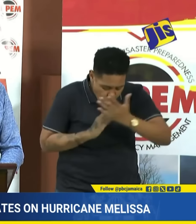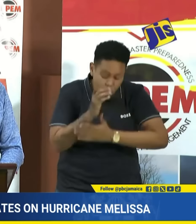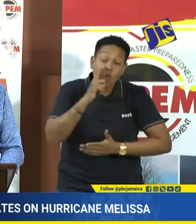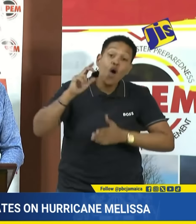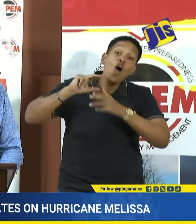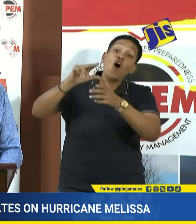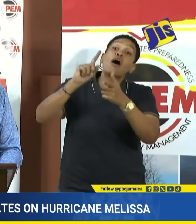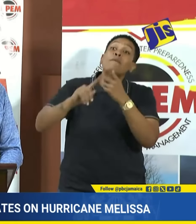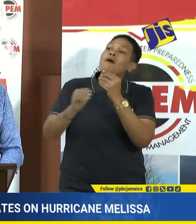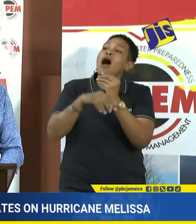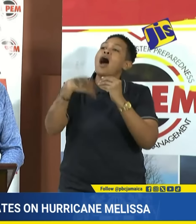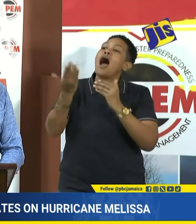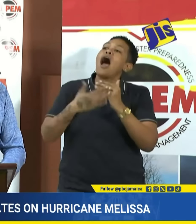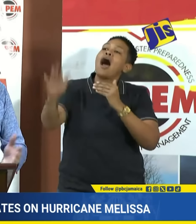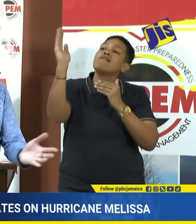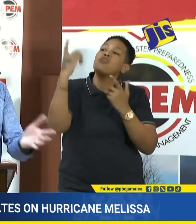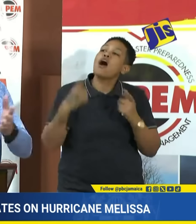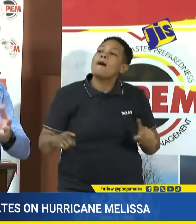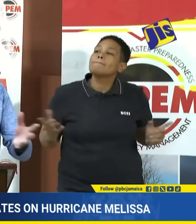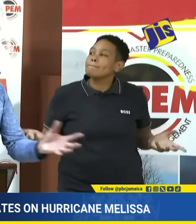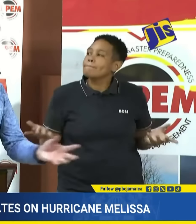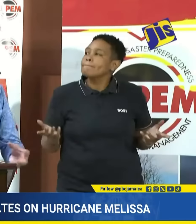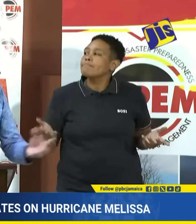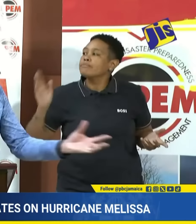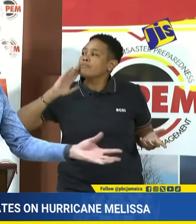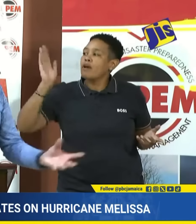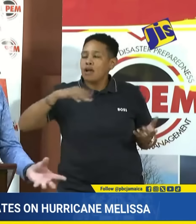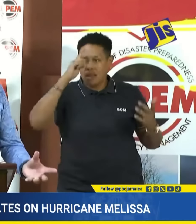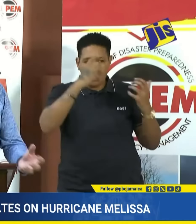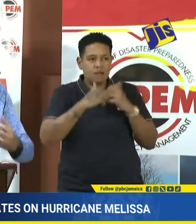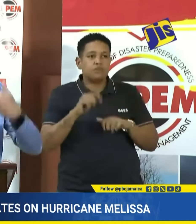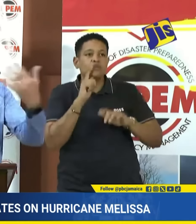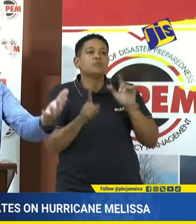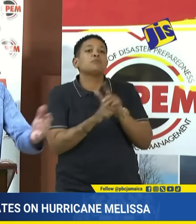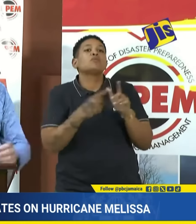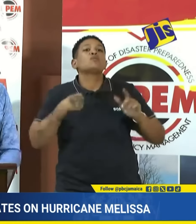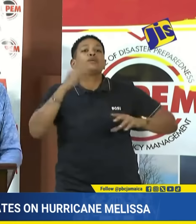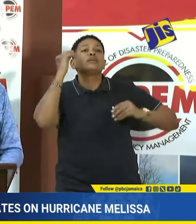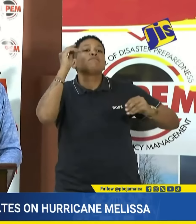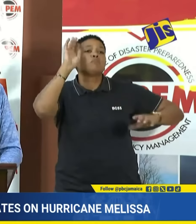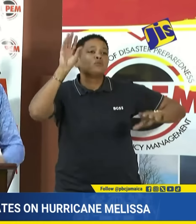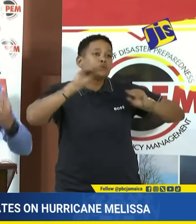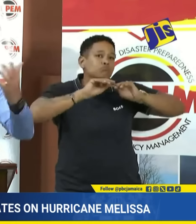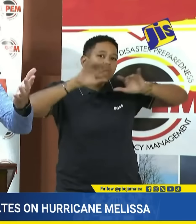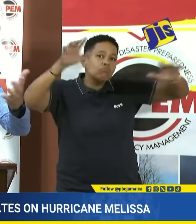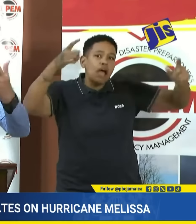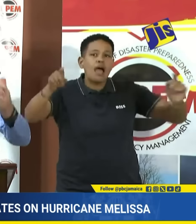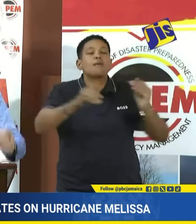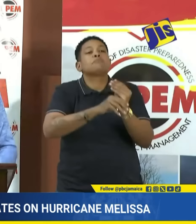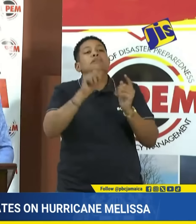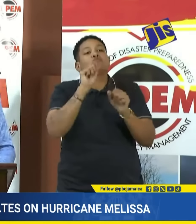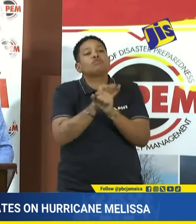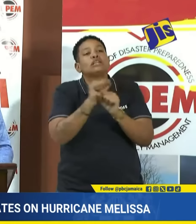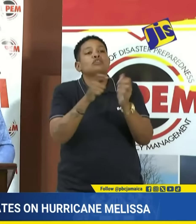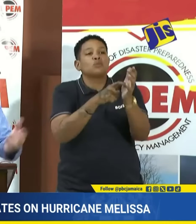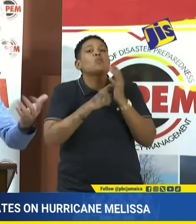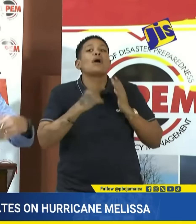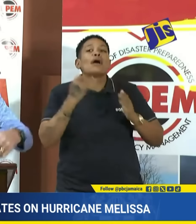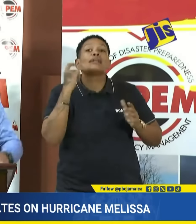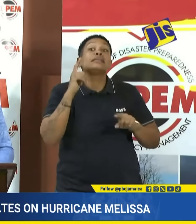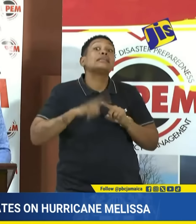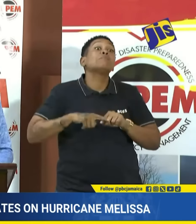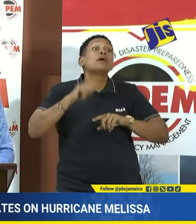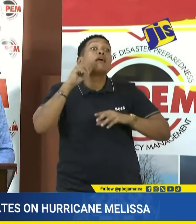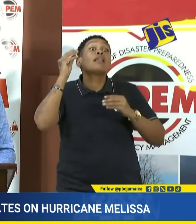this hurricane and after. So all the collaboration will take place and the information will go out as is required, depending